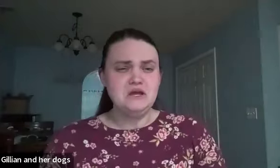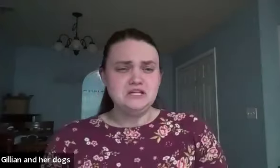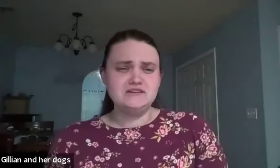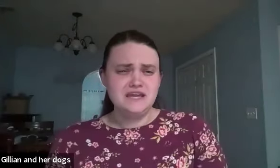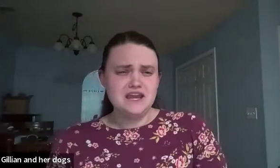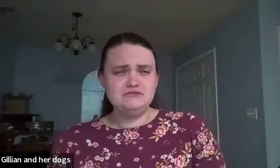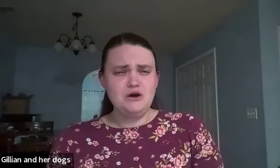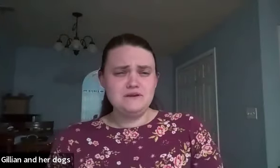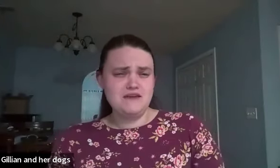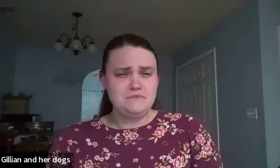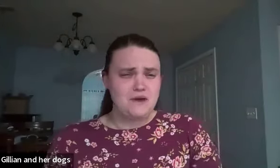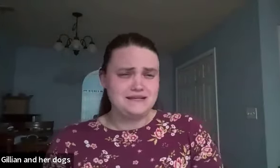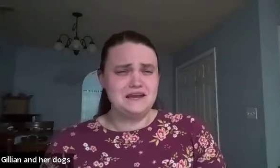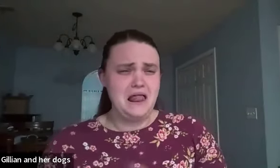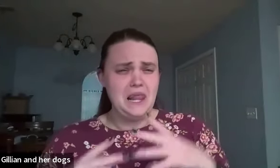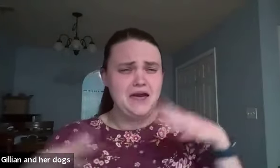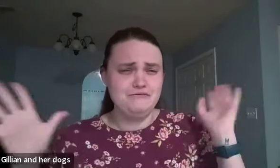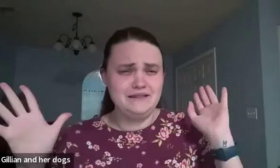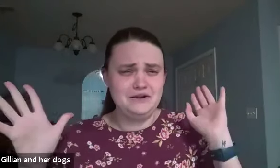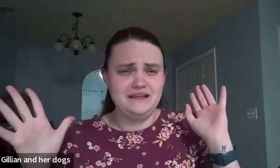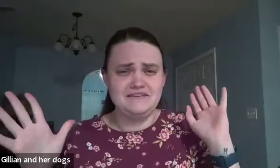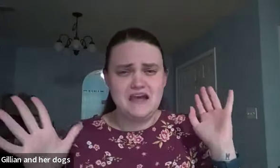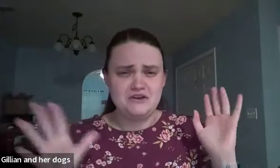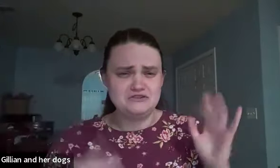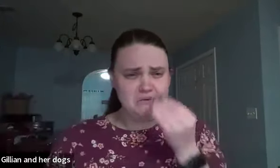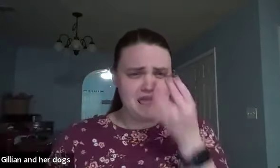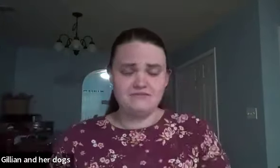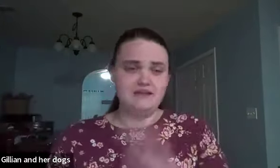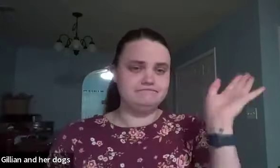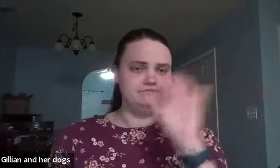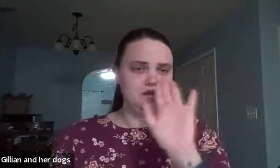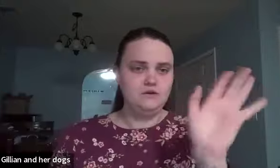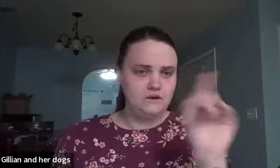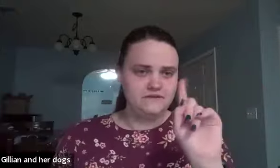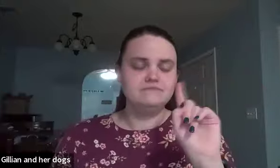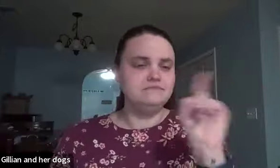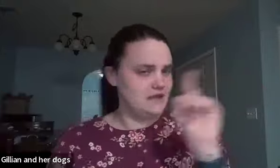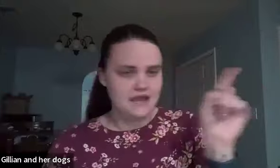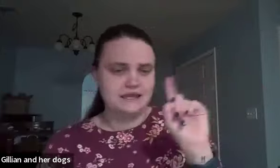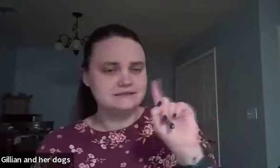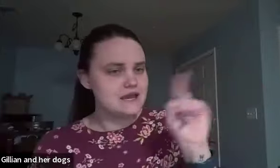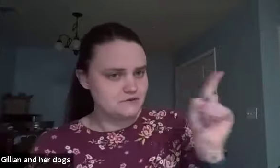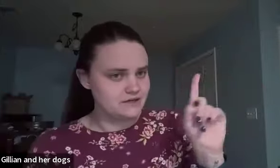going, Jillian, you told me everybody's gonna love me learning, and now they don't care. I'm like, I don't want that. I can't say everybody